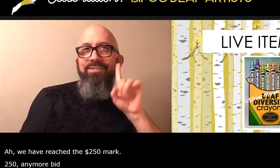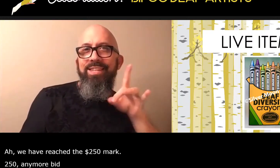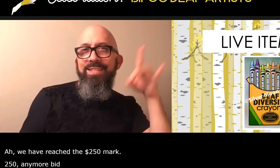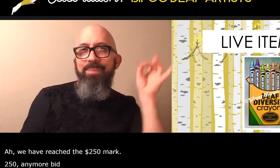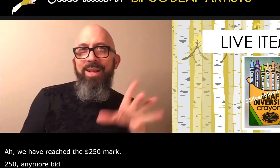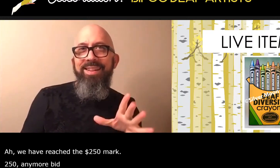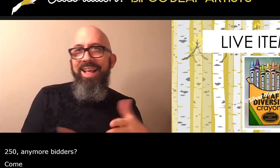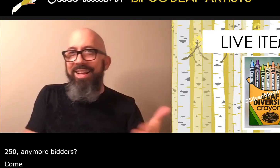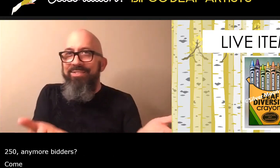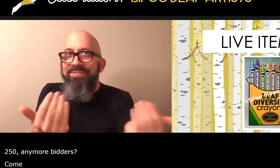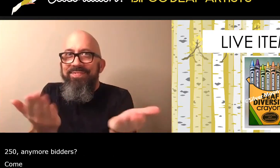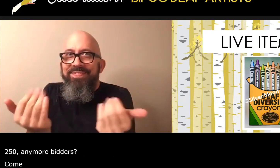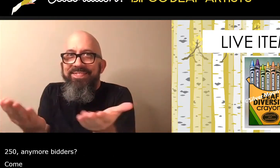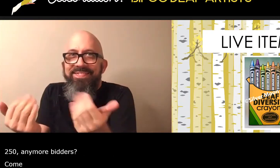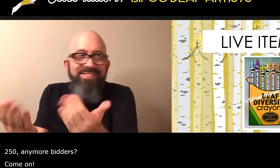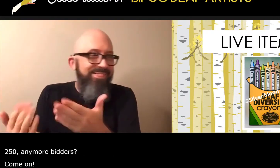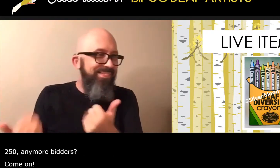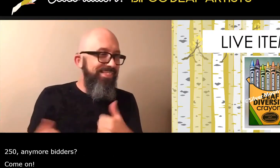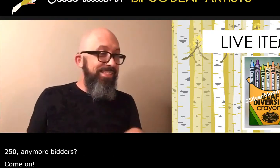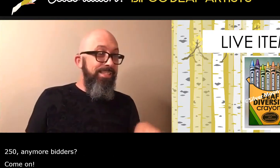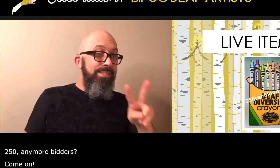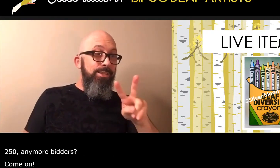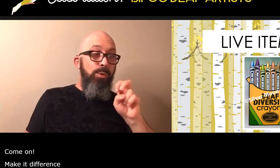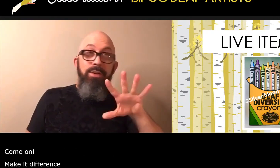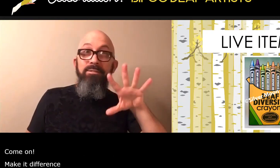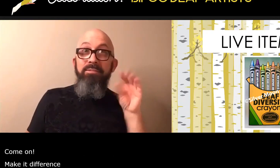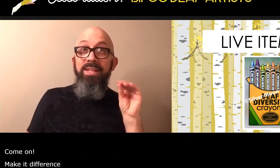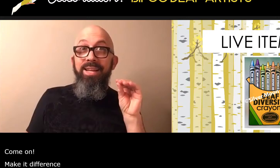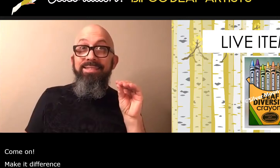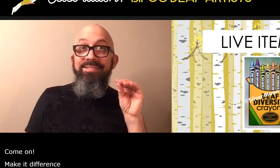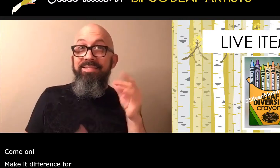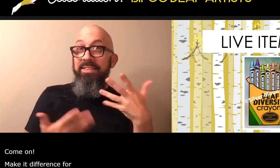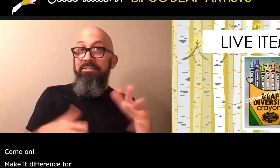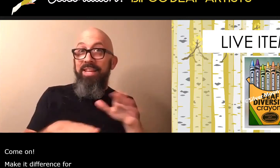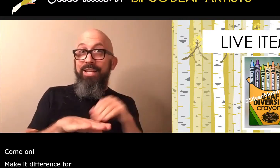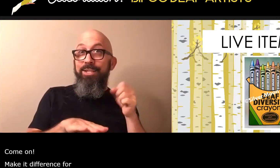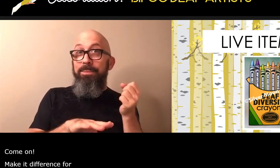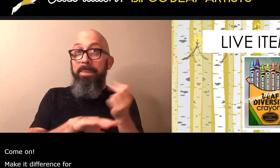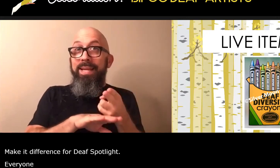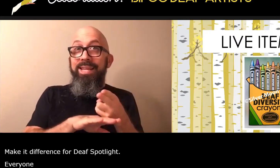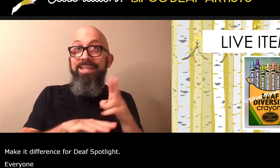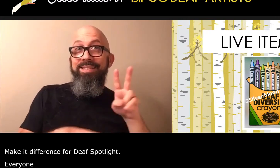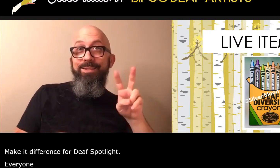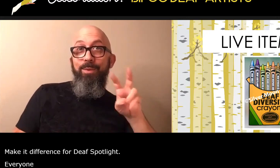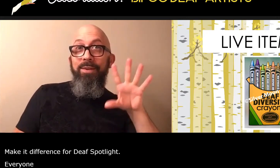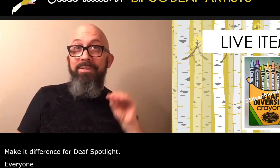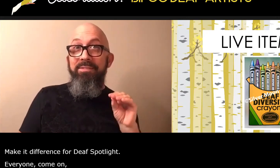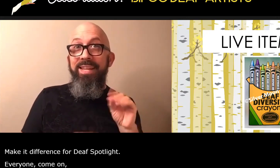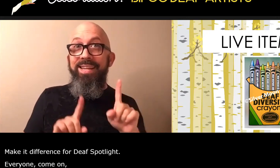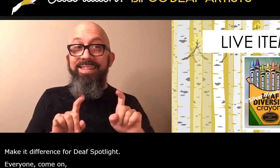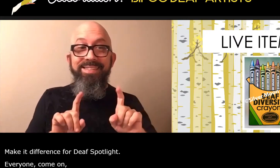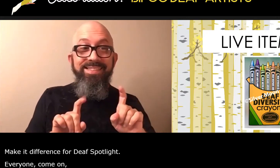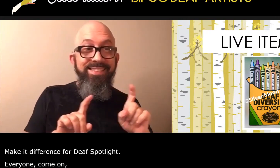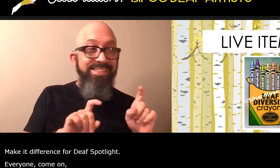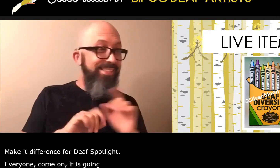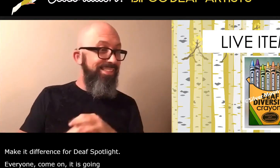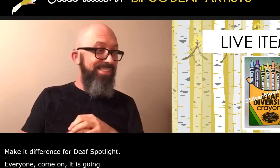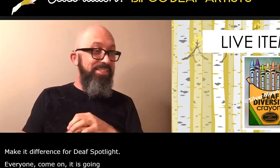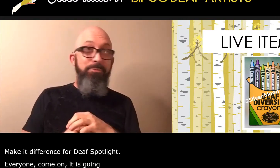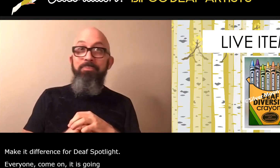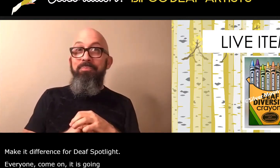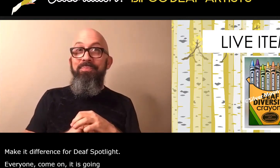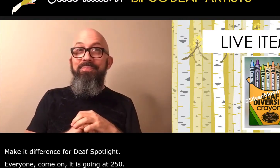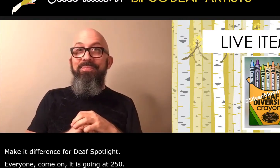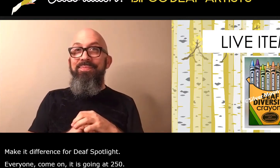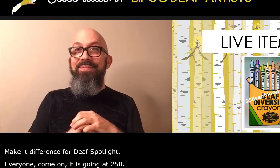Make a difference for Deaf Spotlight. Everyone, come on. It's going at 250. Can anyone beat